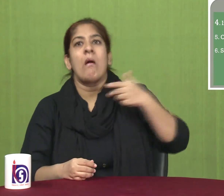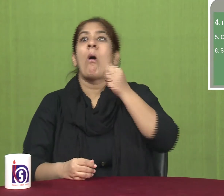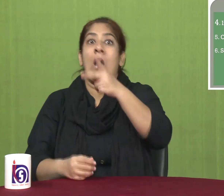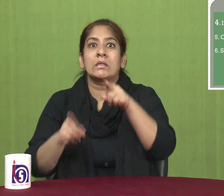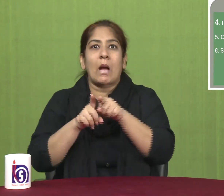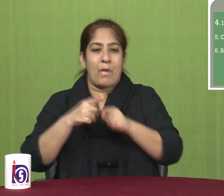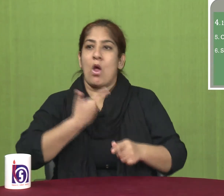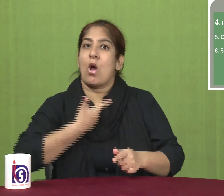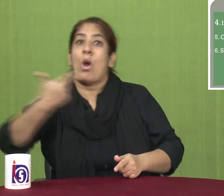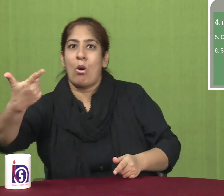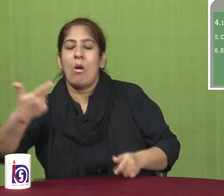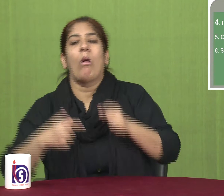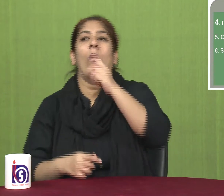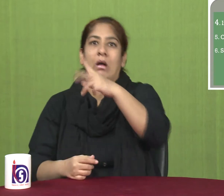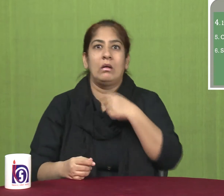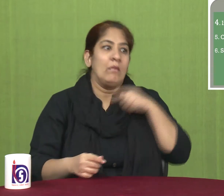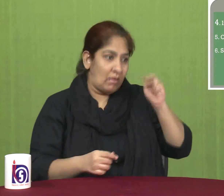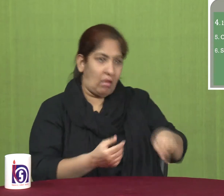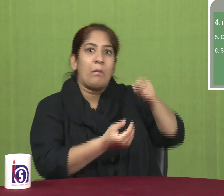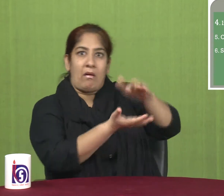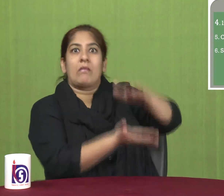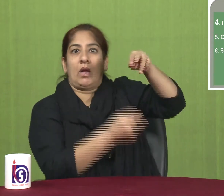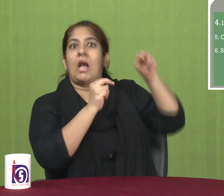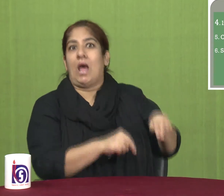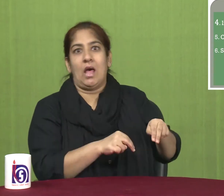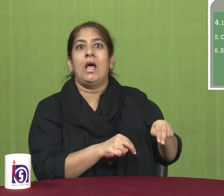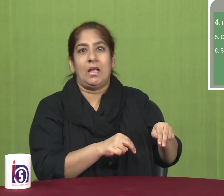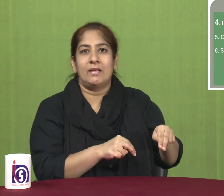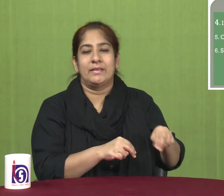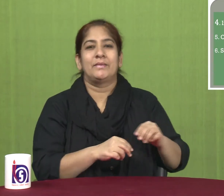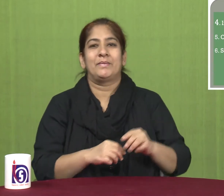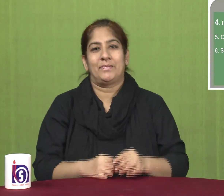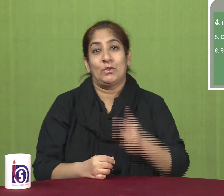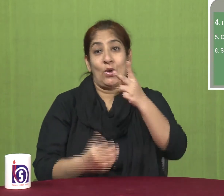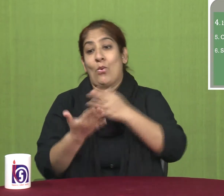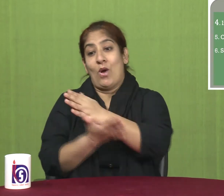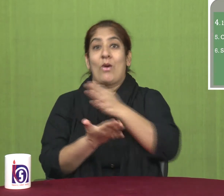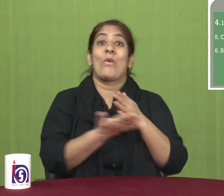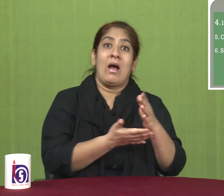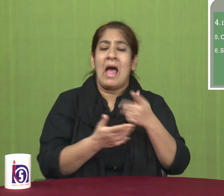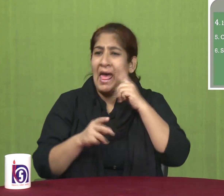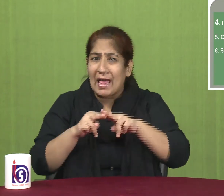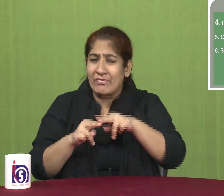So, I have kept it for future use, and someone can be given